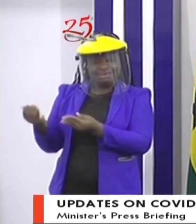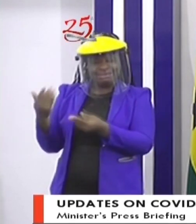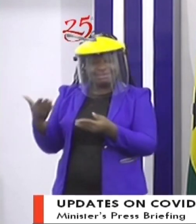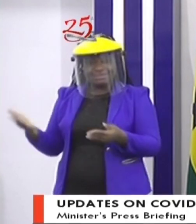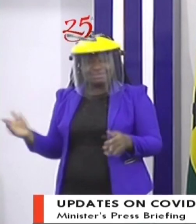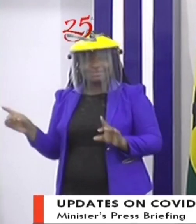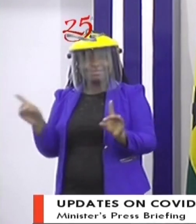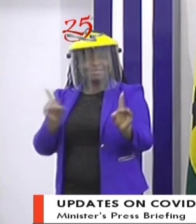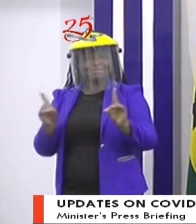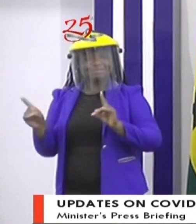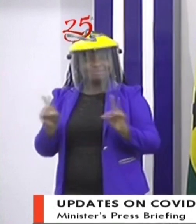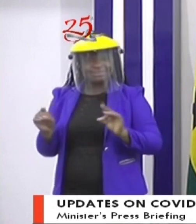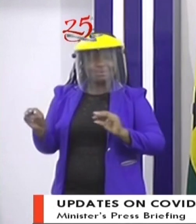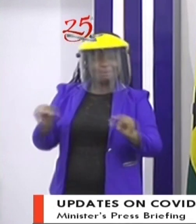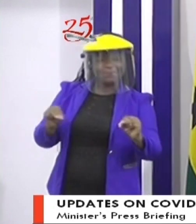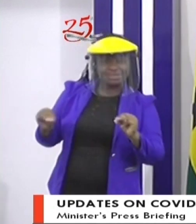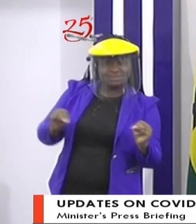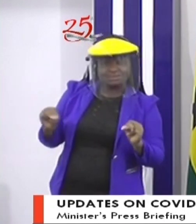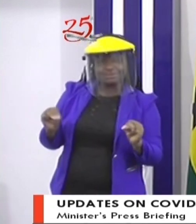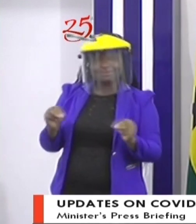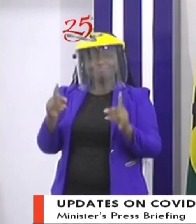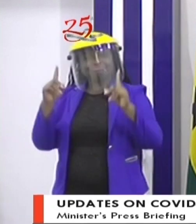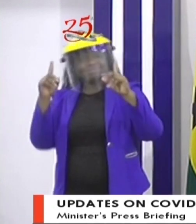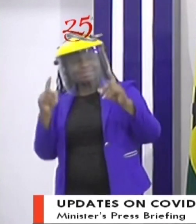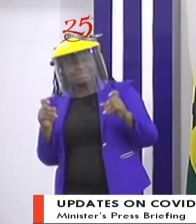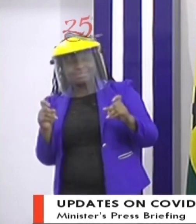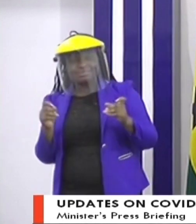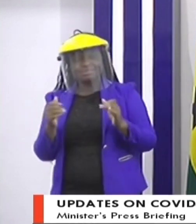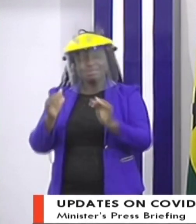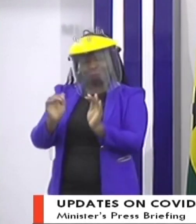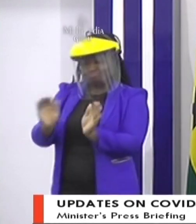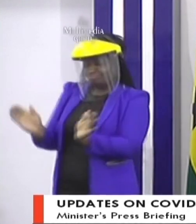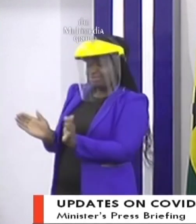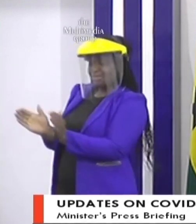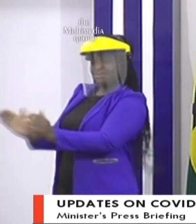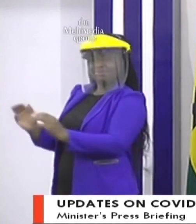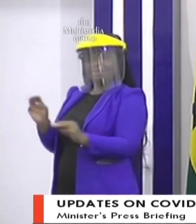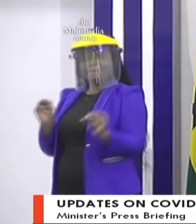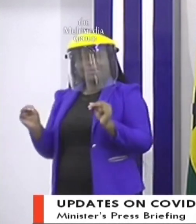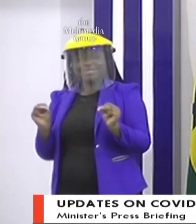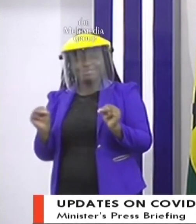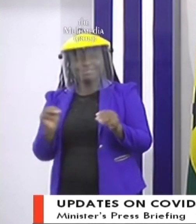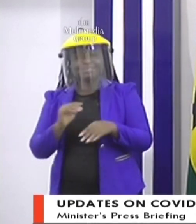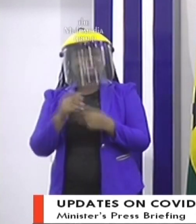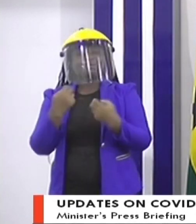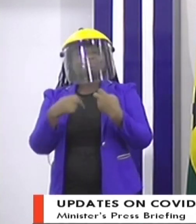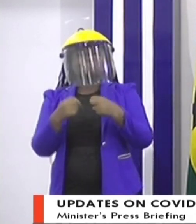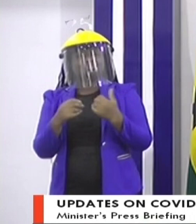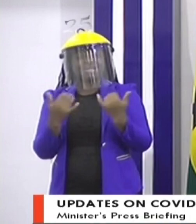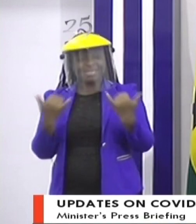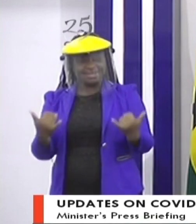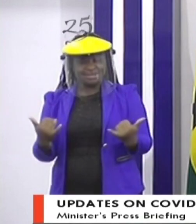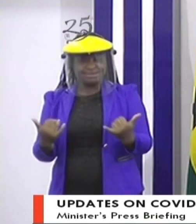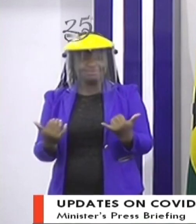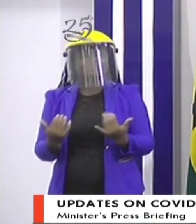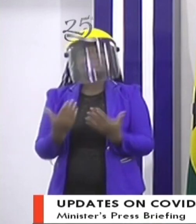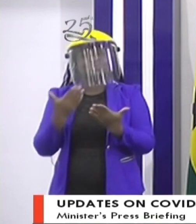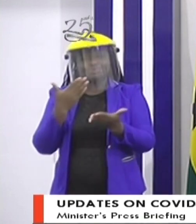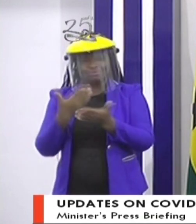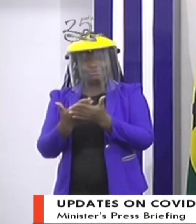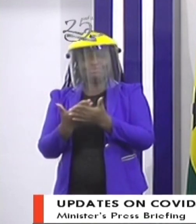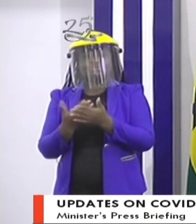place, trace, test, isolate, manage the cases, they are providing good